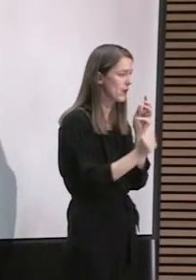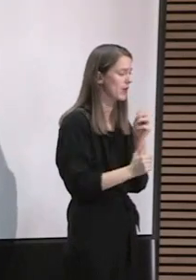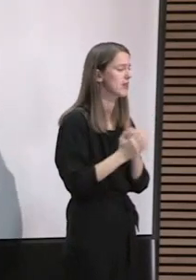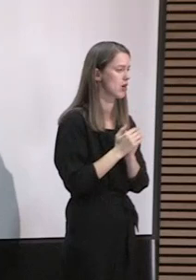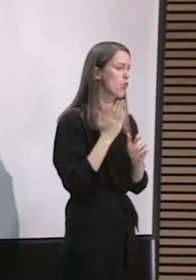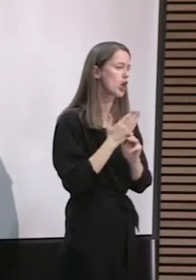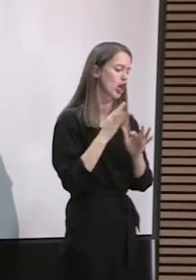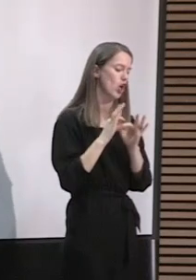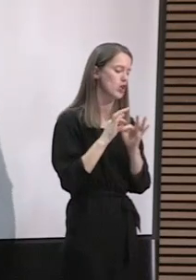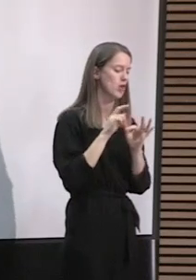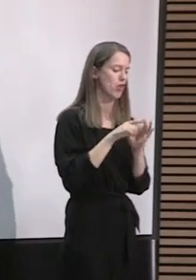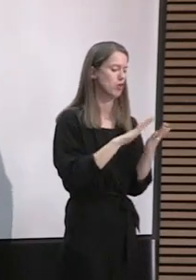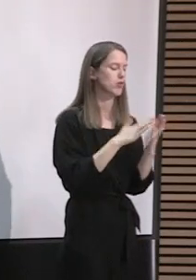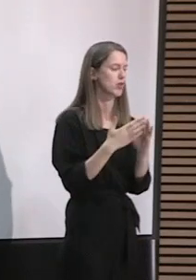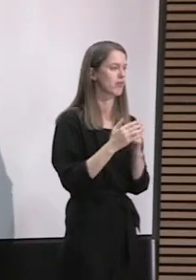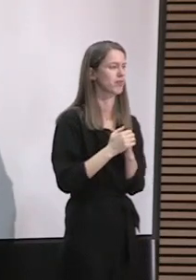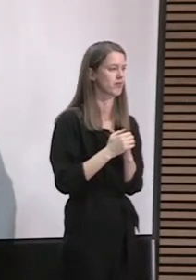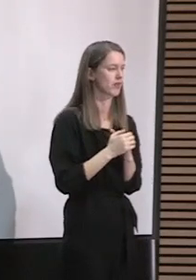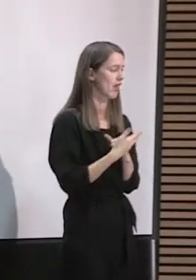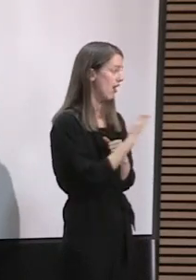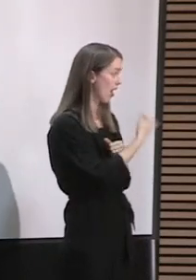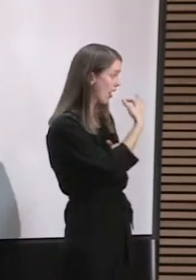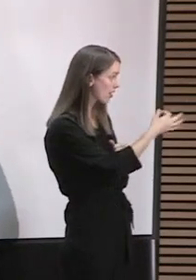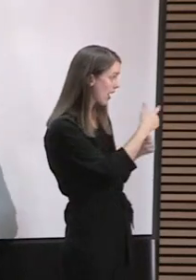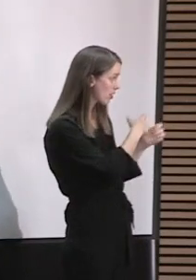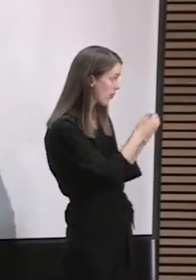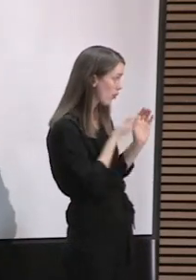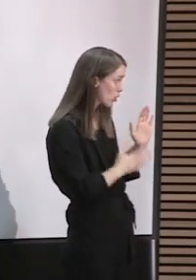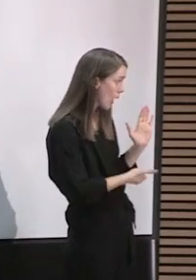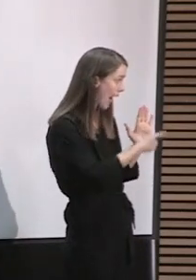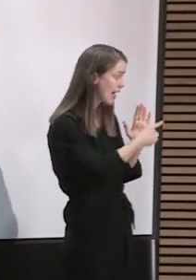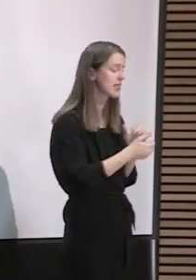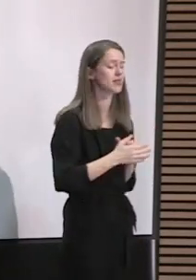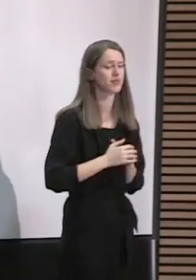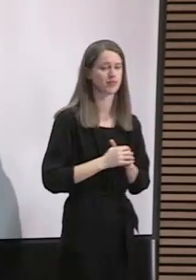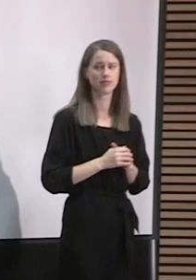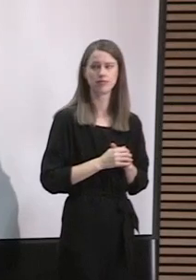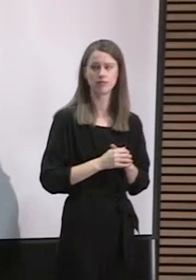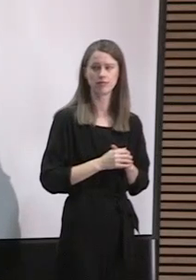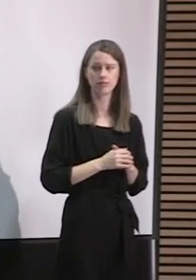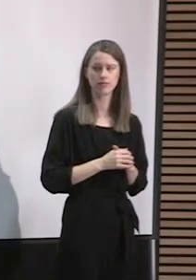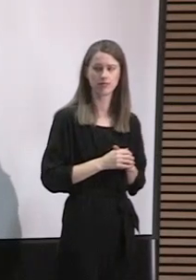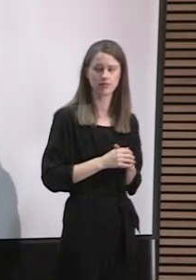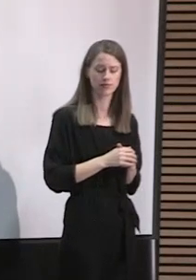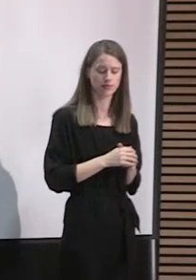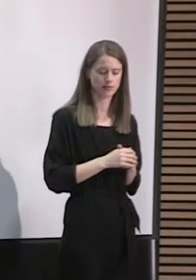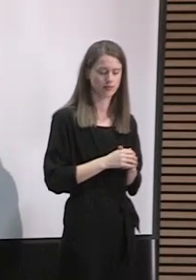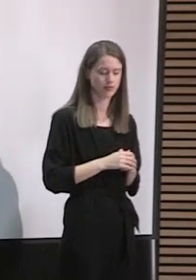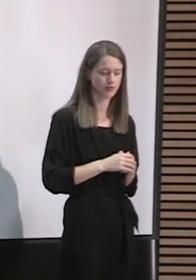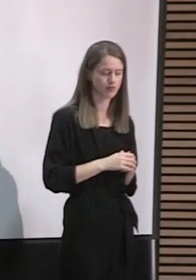working very closely with those communities. But again, I'll ask the Director General if he wants to add to that. Just to reaffirm that, in many of